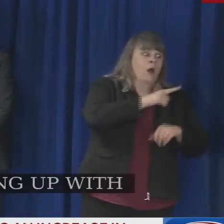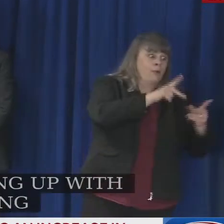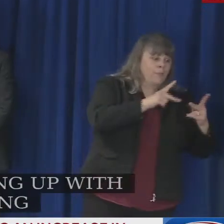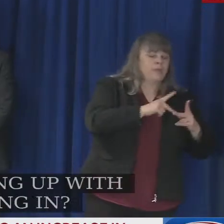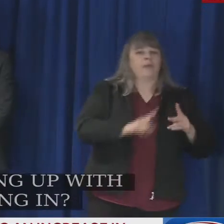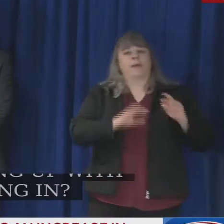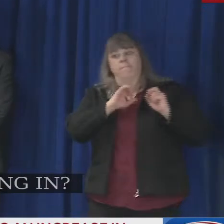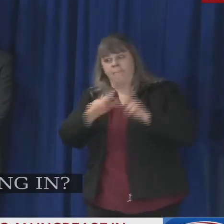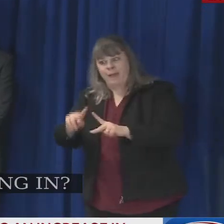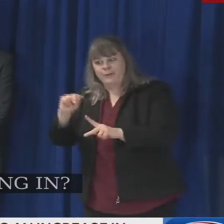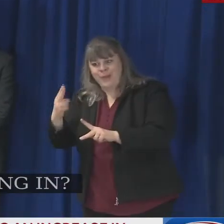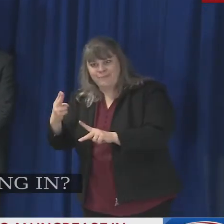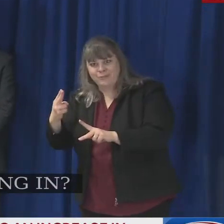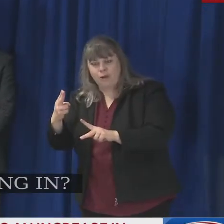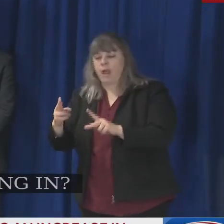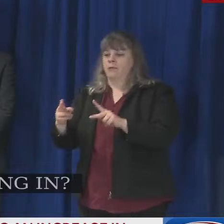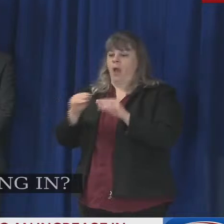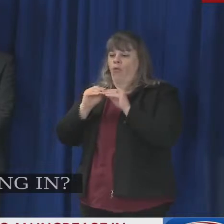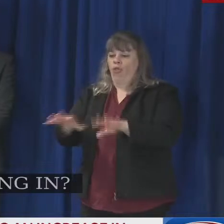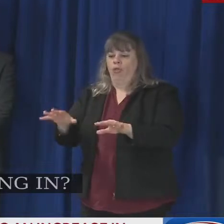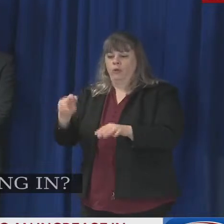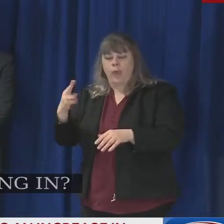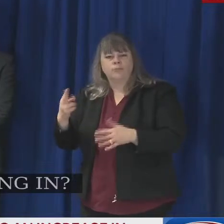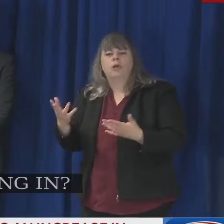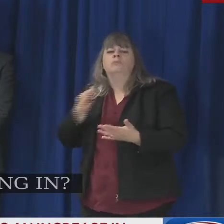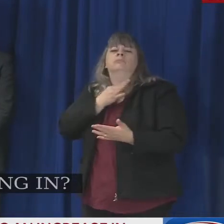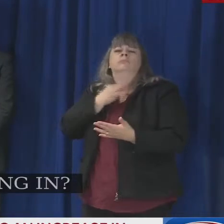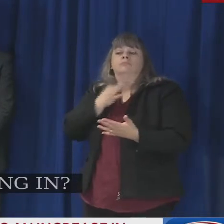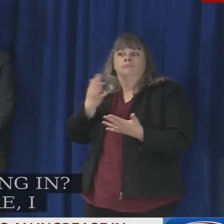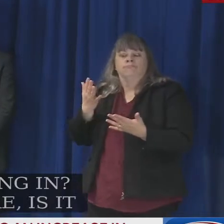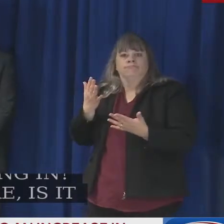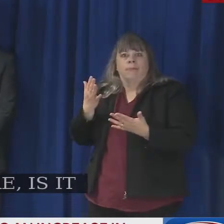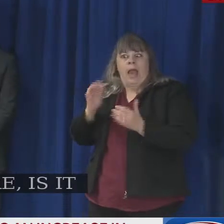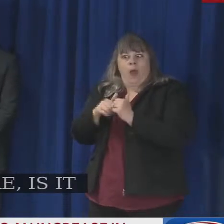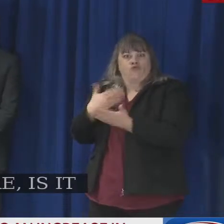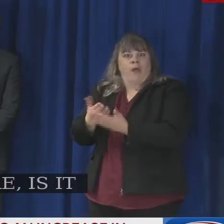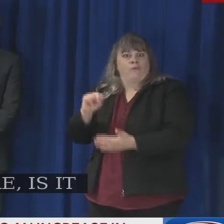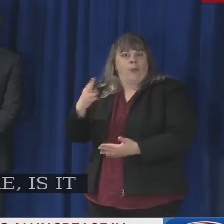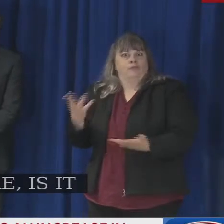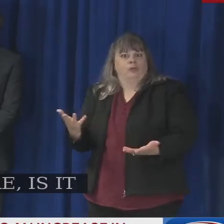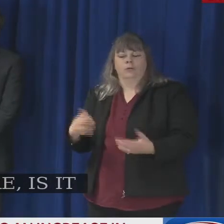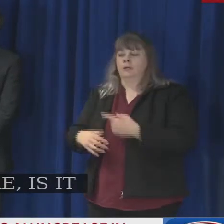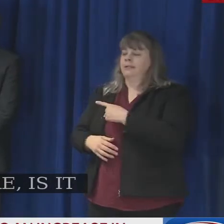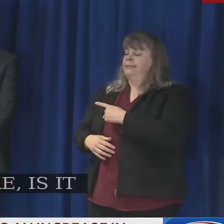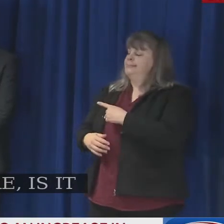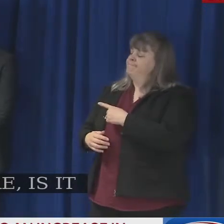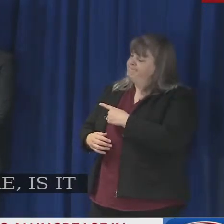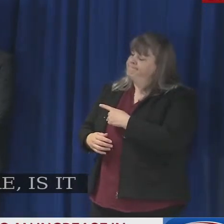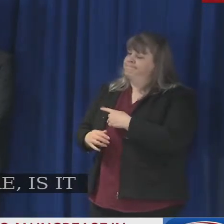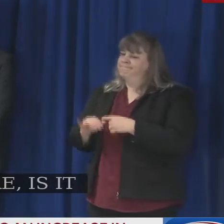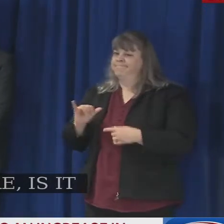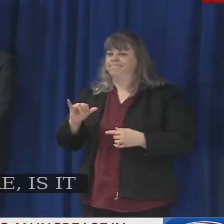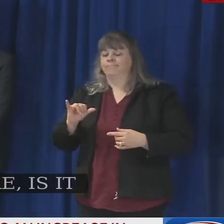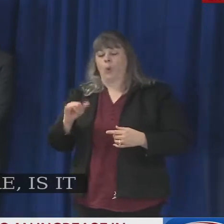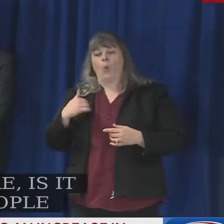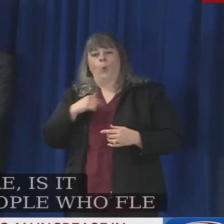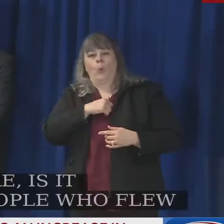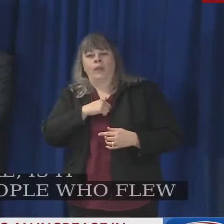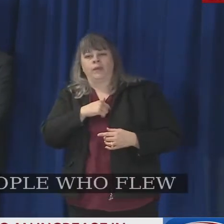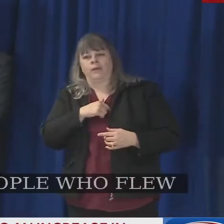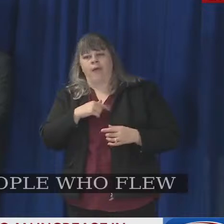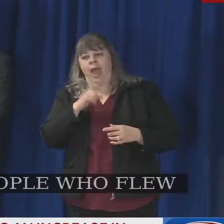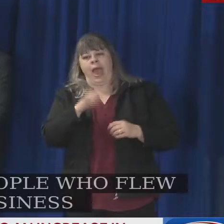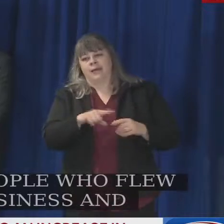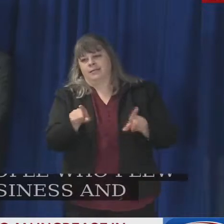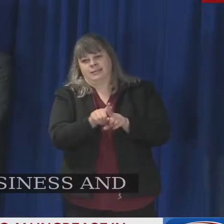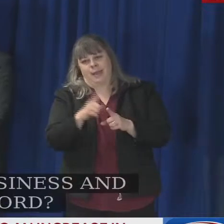who went to St. Louis for business and then flew back to Concord? Yeah. I mean, how is that? We ask those questions. I don't have a lot of the details on that. We can always loop